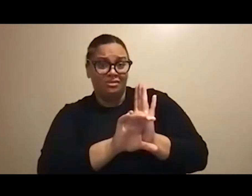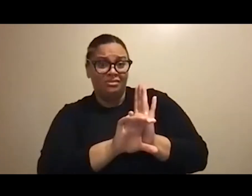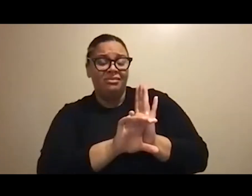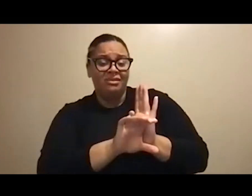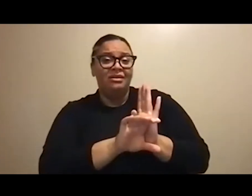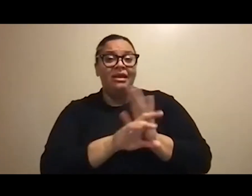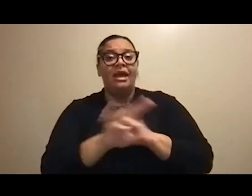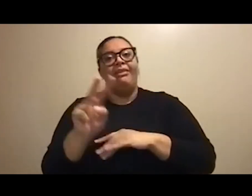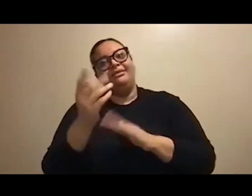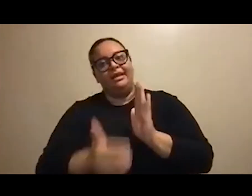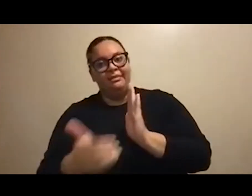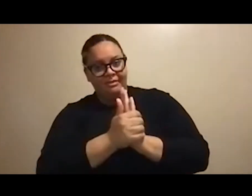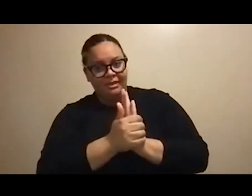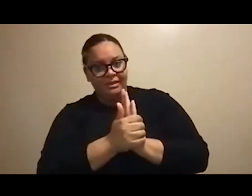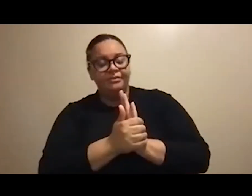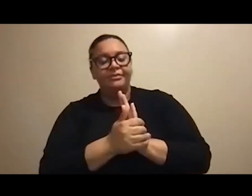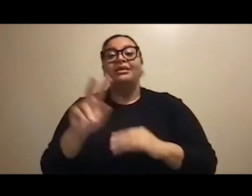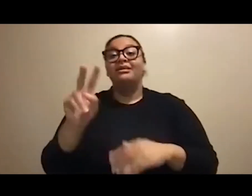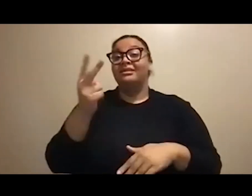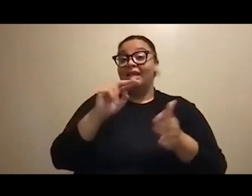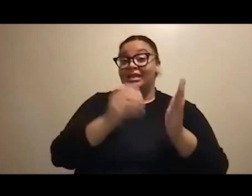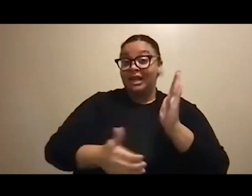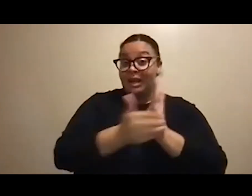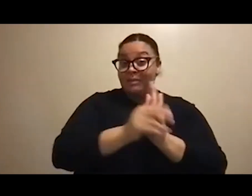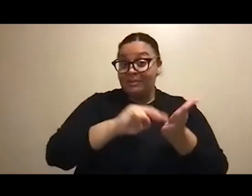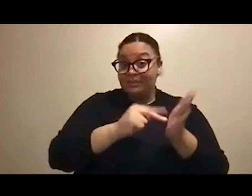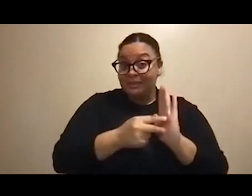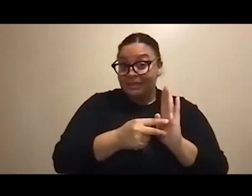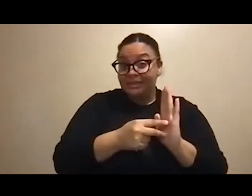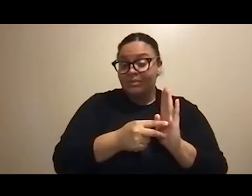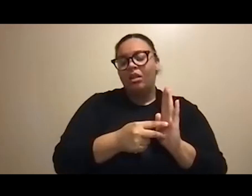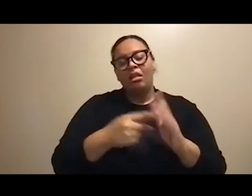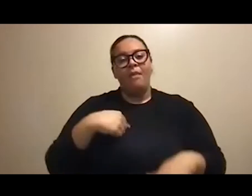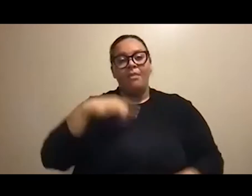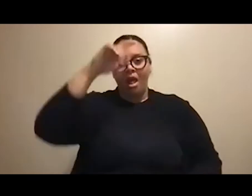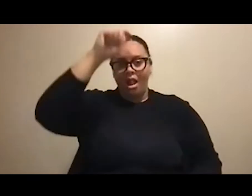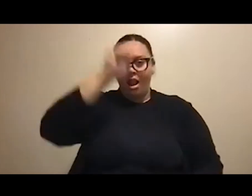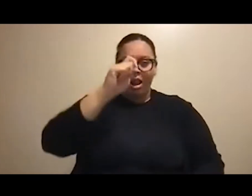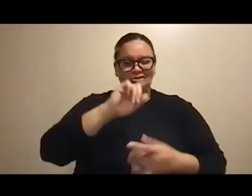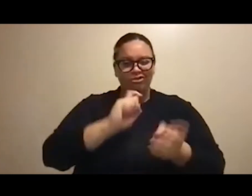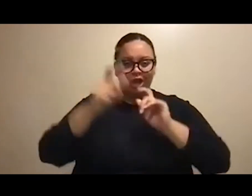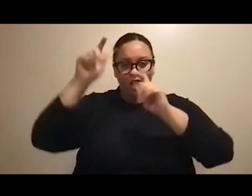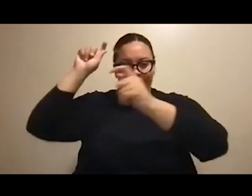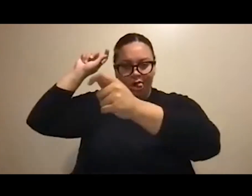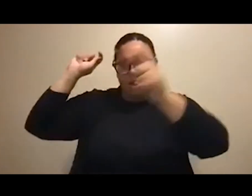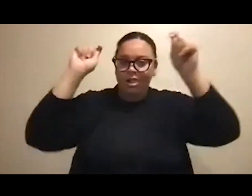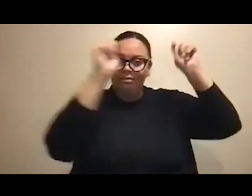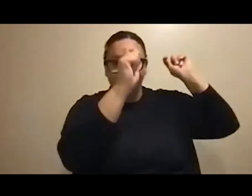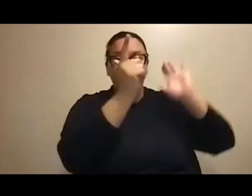Amendment. What does the Second Amendment mean? Well, to put on my lawyer's hat, a hat that annoys a lot of people